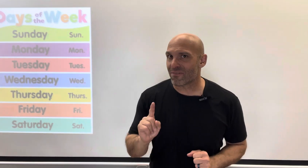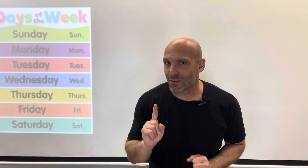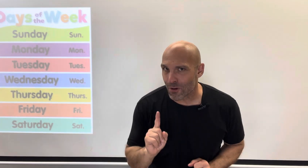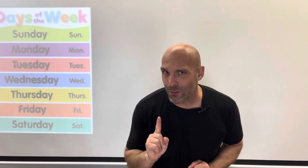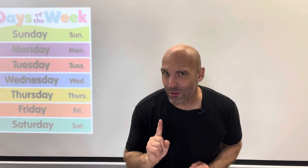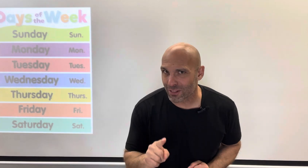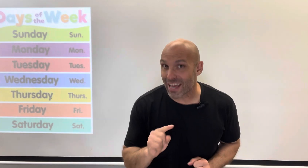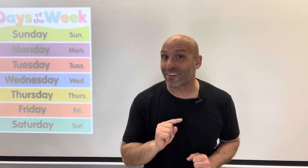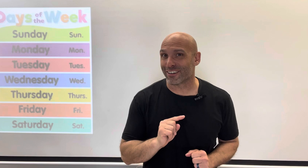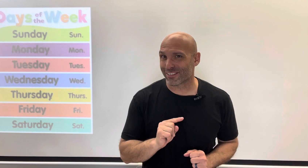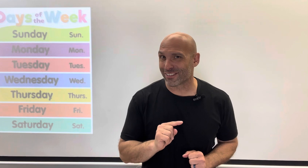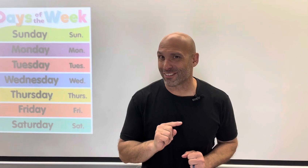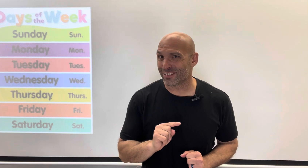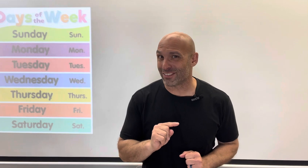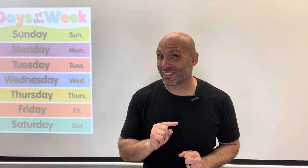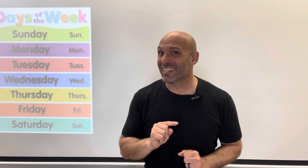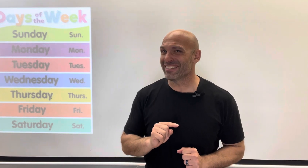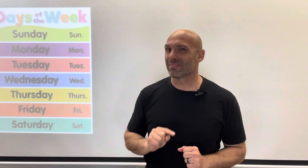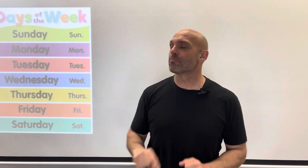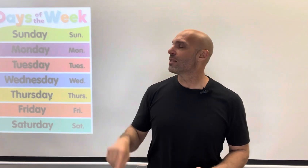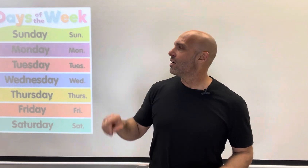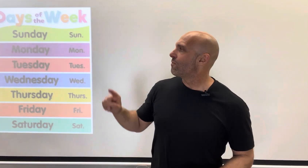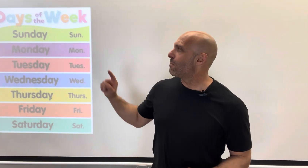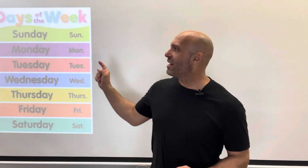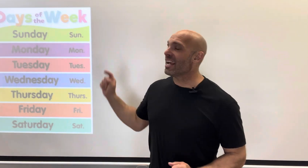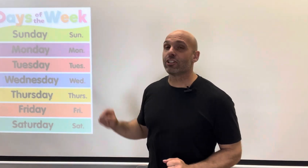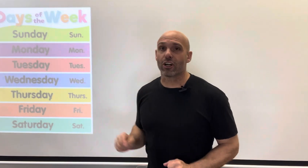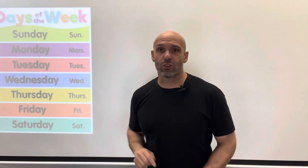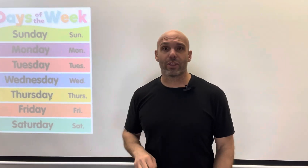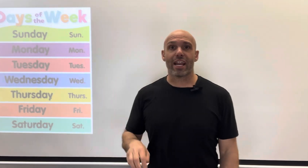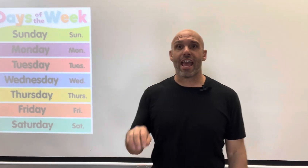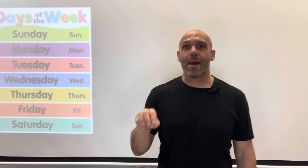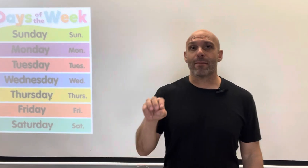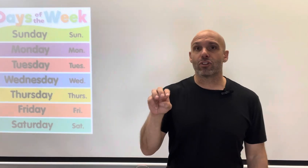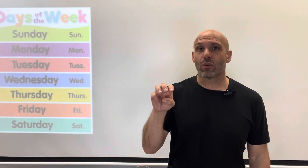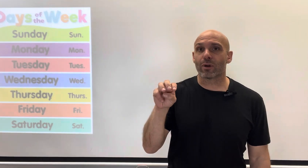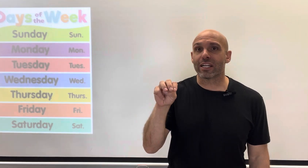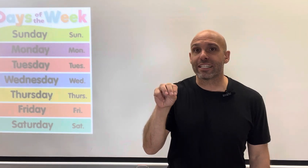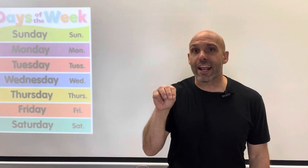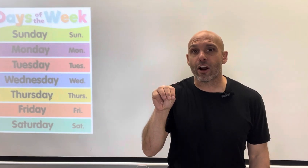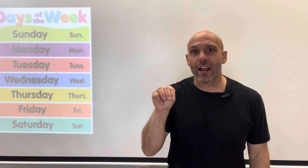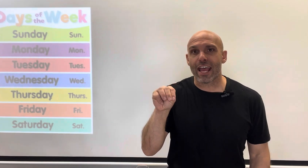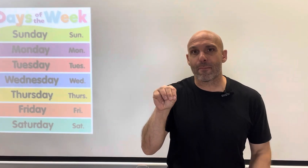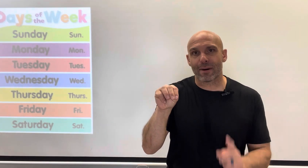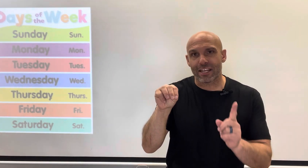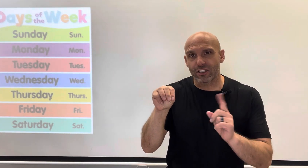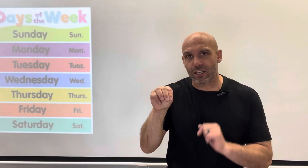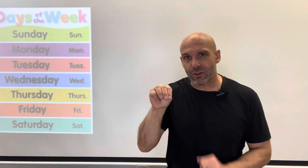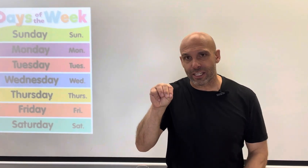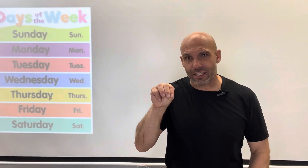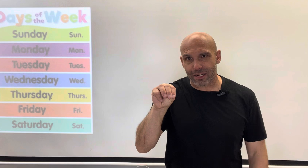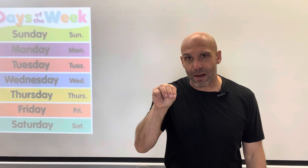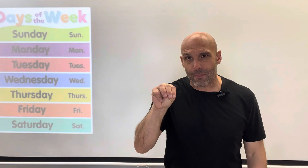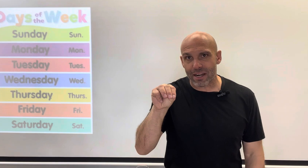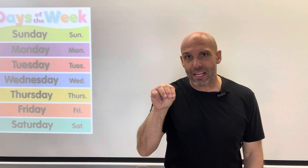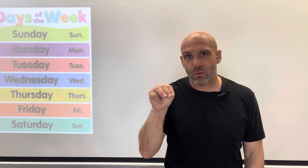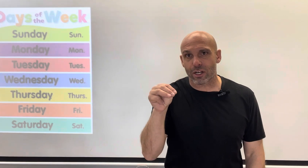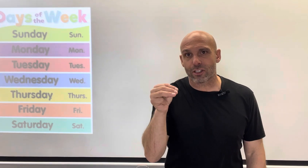you know your letters. Do you? Monday starts with an M. So we're going to take our M, but here's the unique thing about Monday is we're going to turn